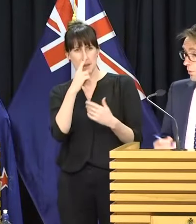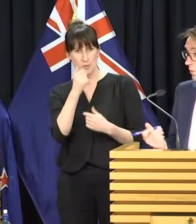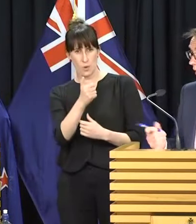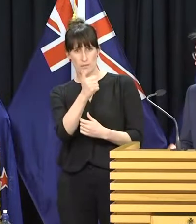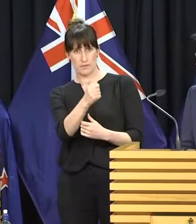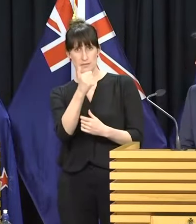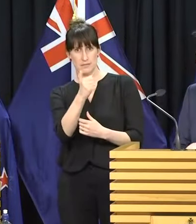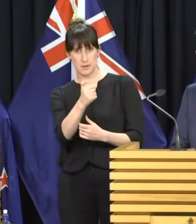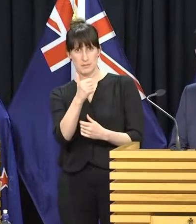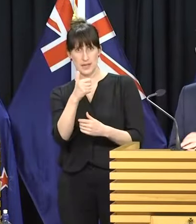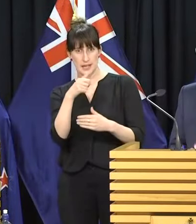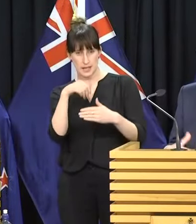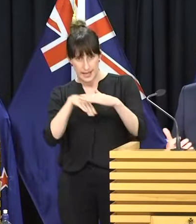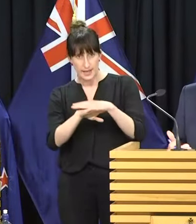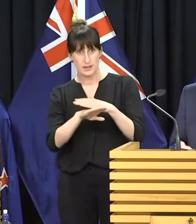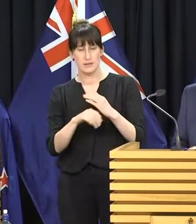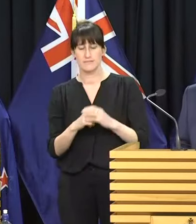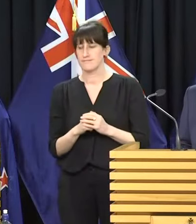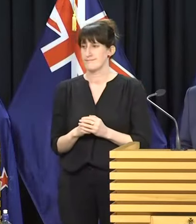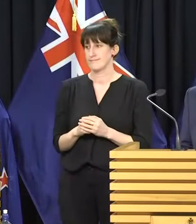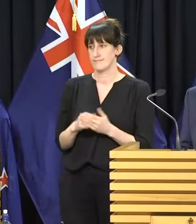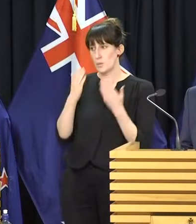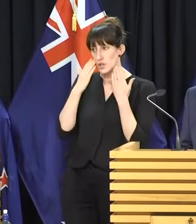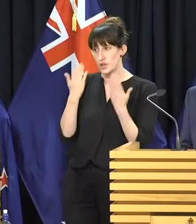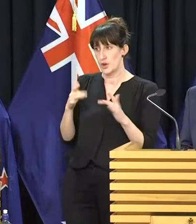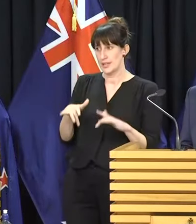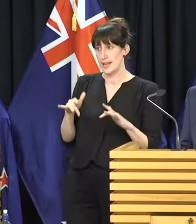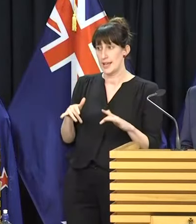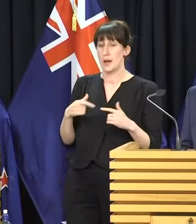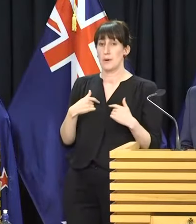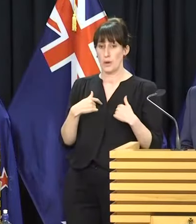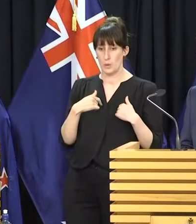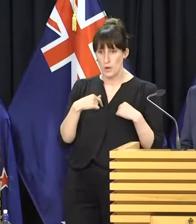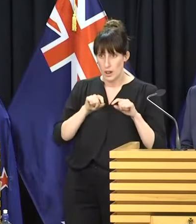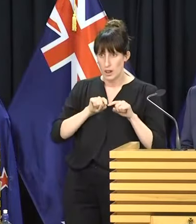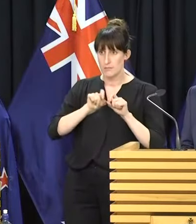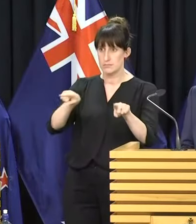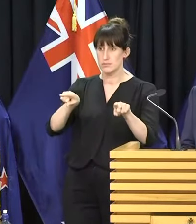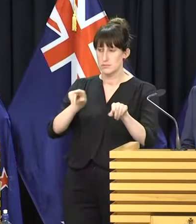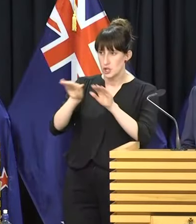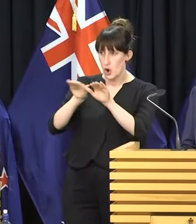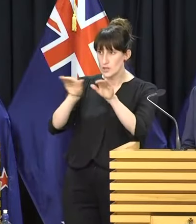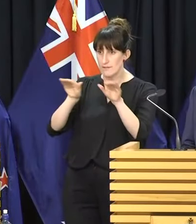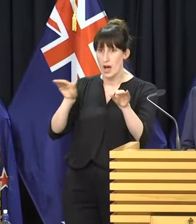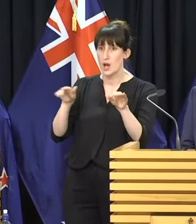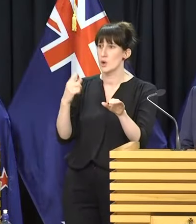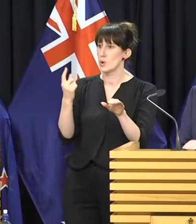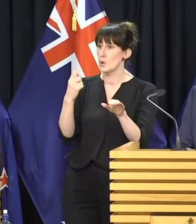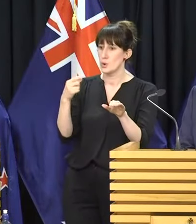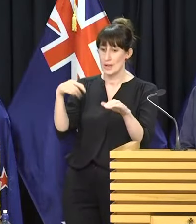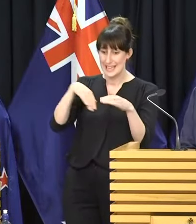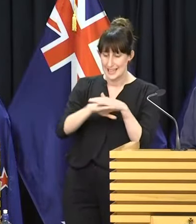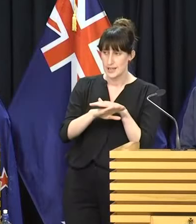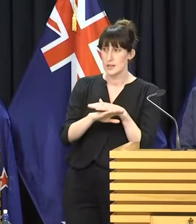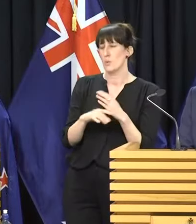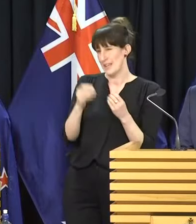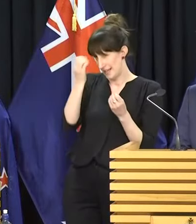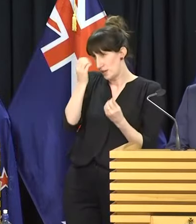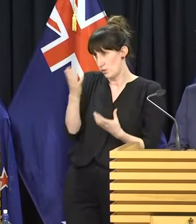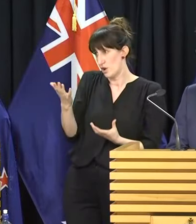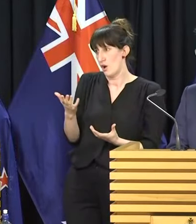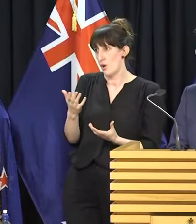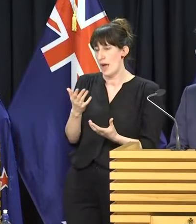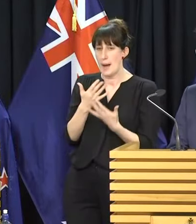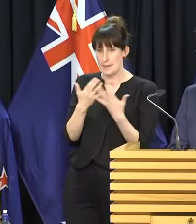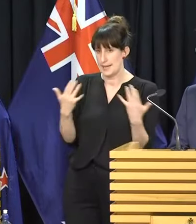yet, but we will. When we push the notifications out, we will let you know how many people those notifications have gone to. What are